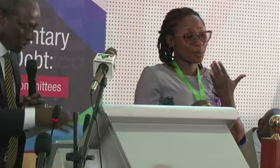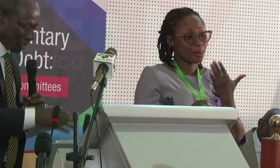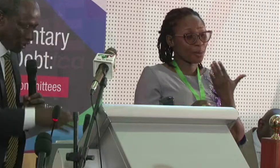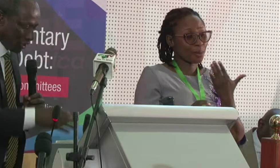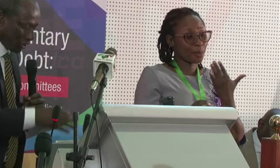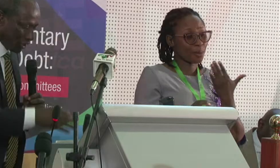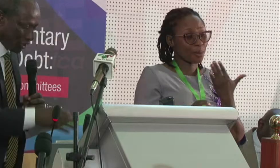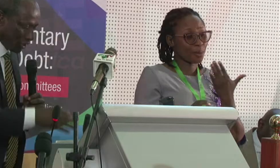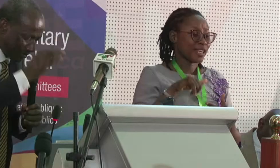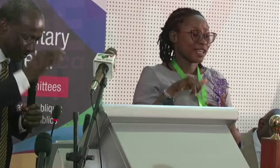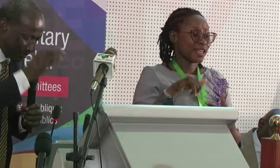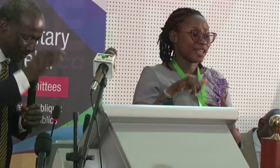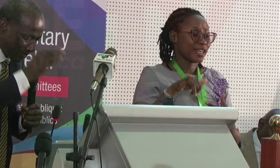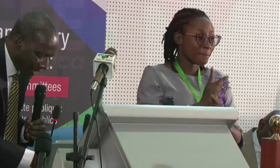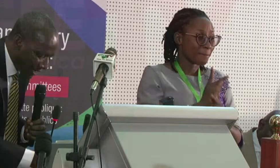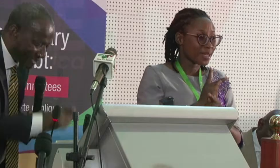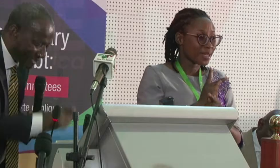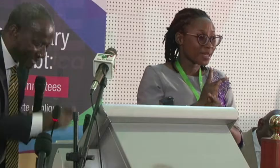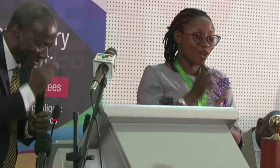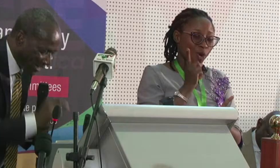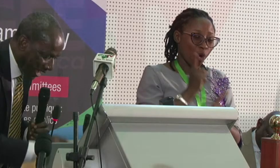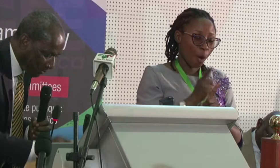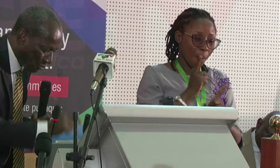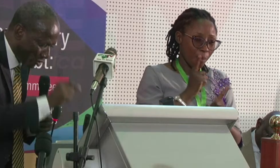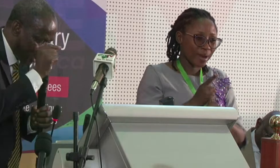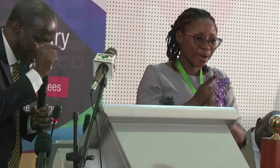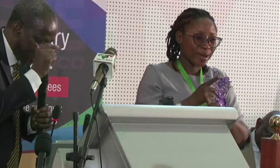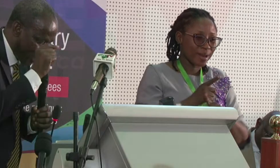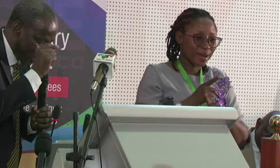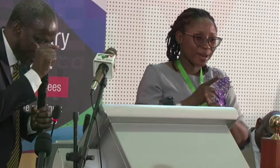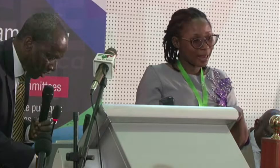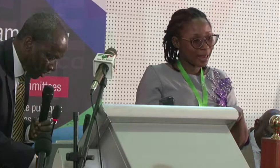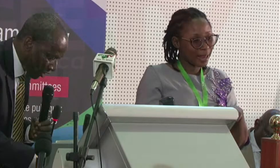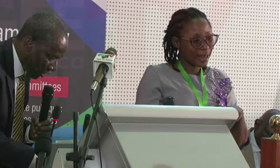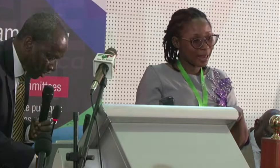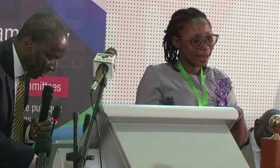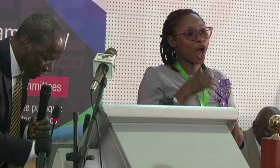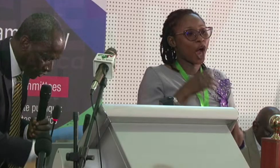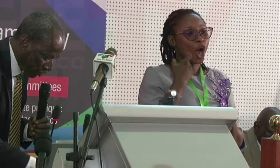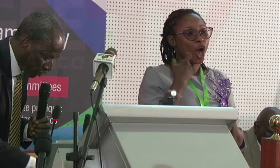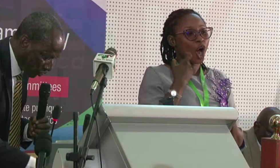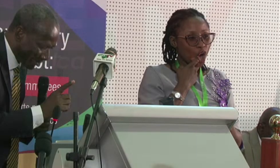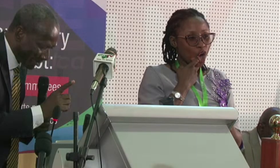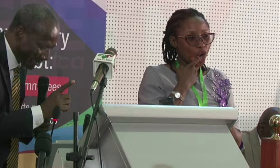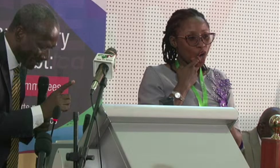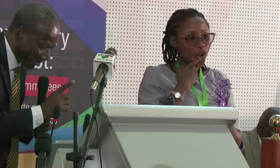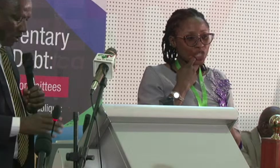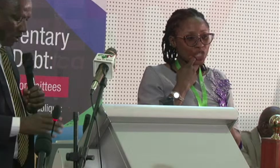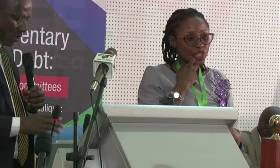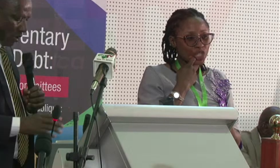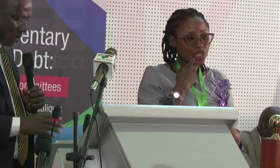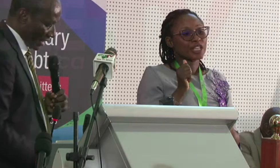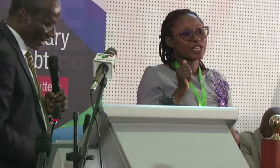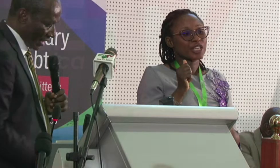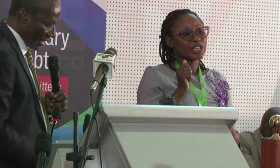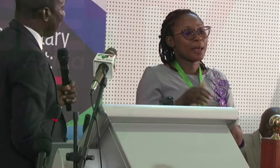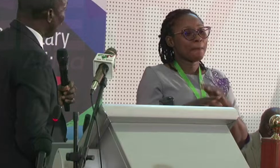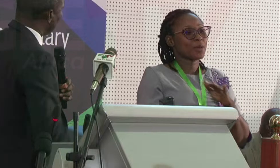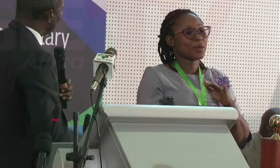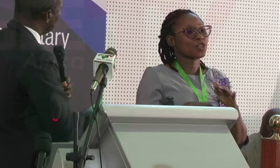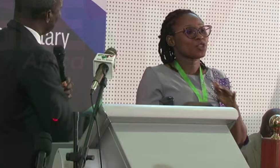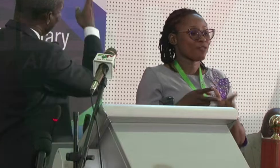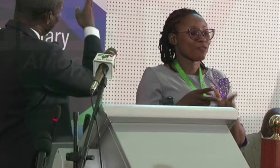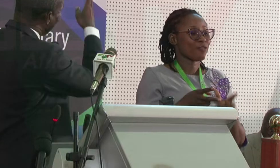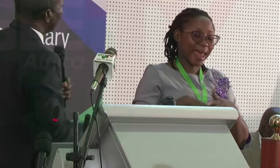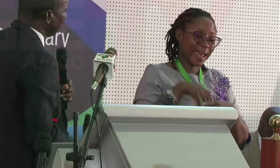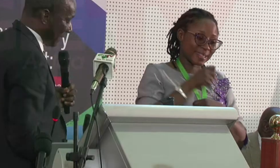shall maintain comprehensive, reliable, and current electronic database of internal and external borrowing.